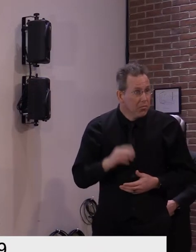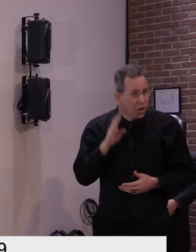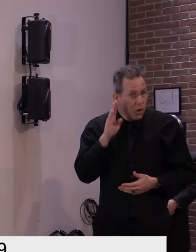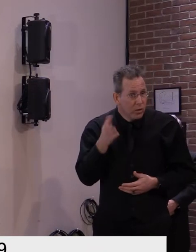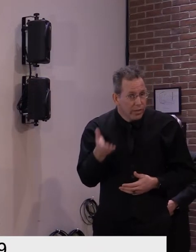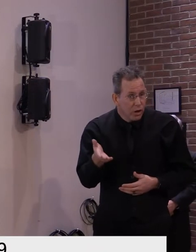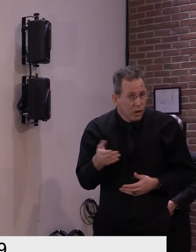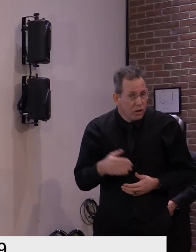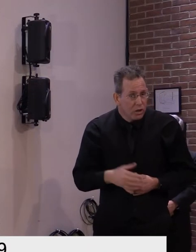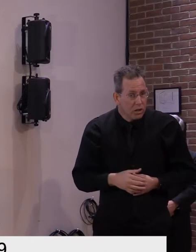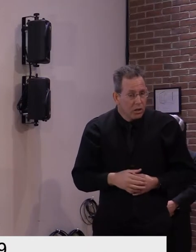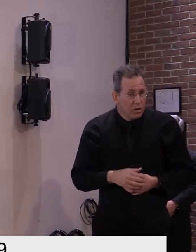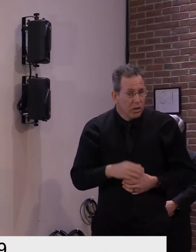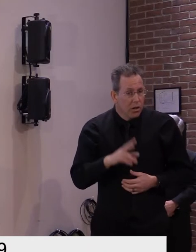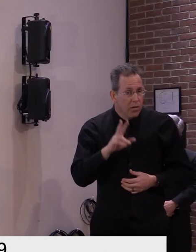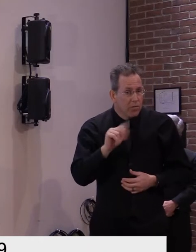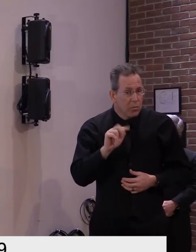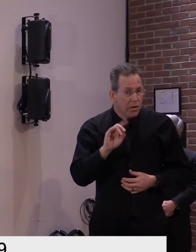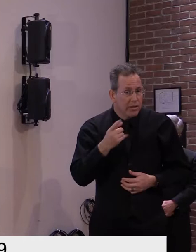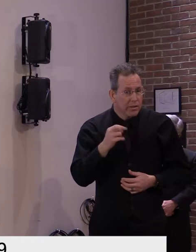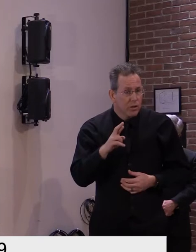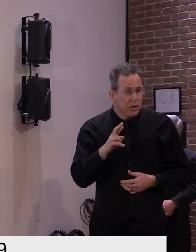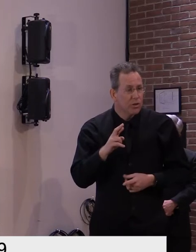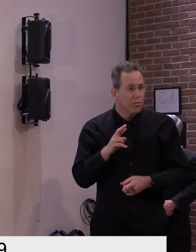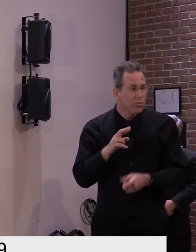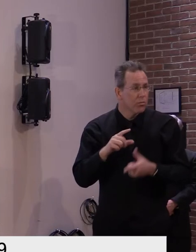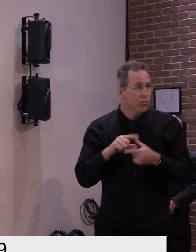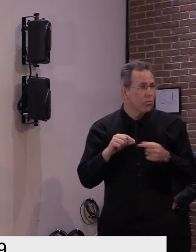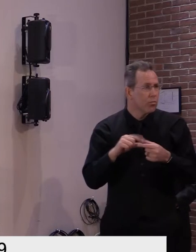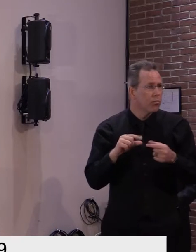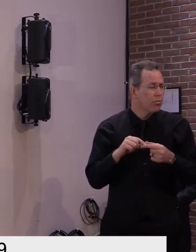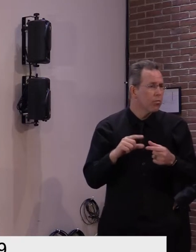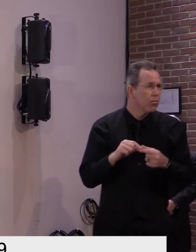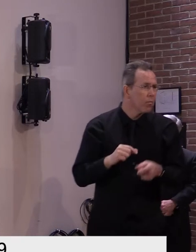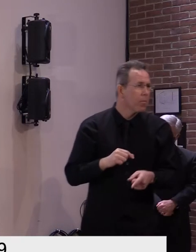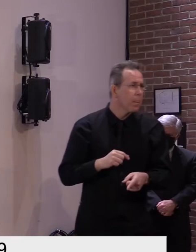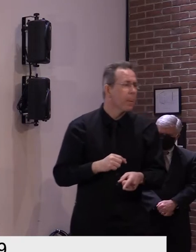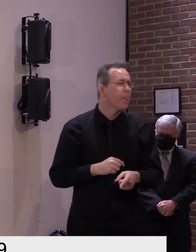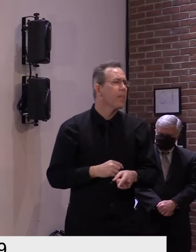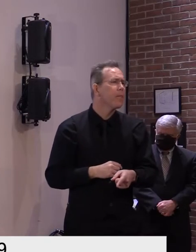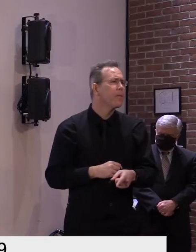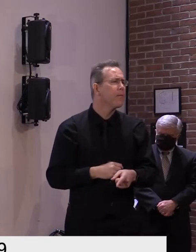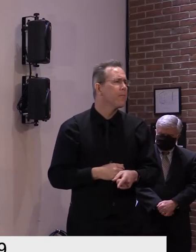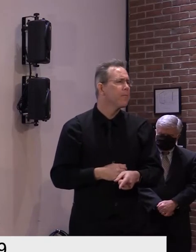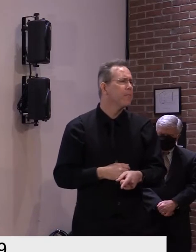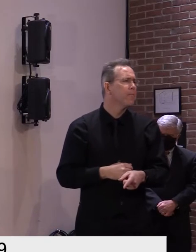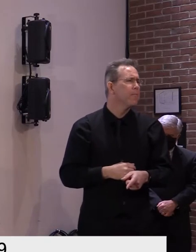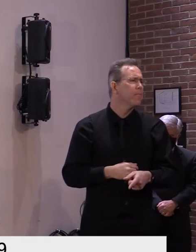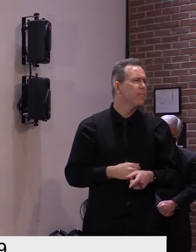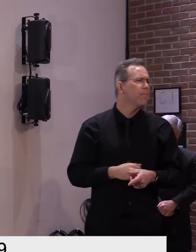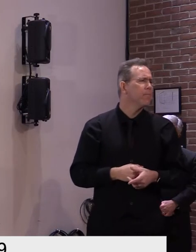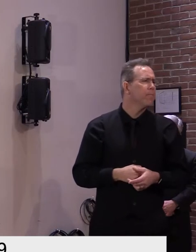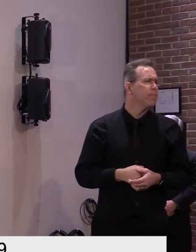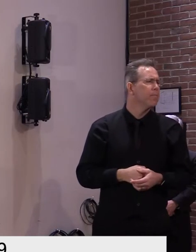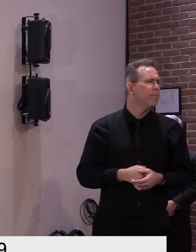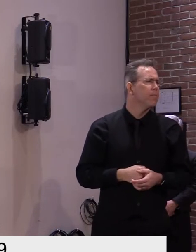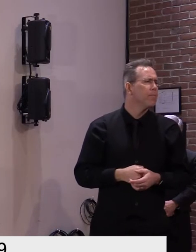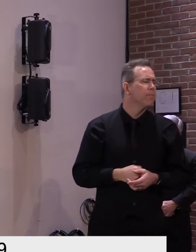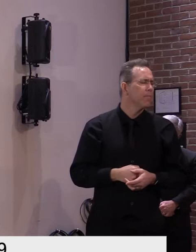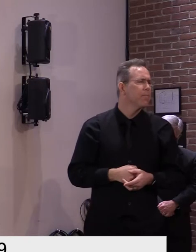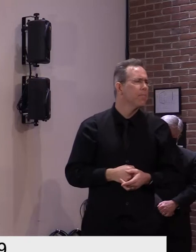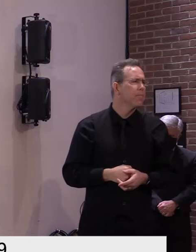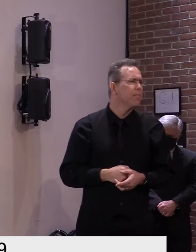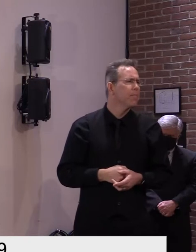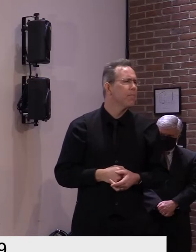Confirmed 5 cases of the variant so far, but kind of since you're just doing a sample of a certain number of tests, do